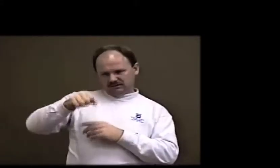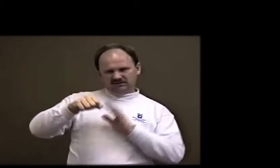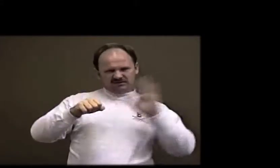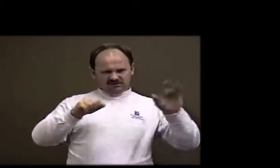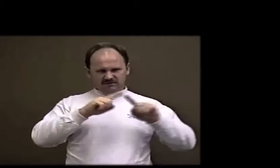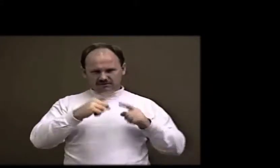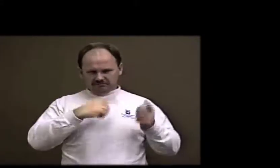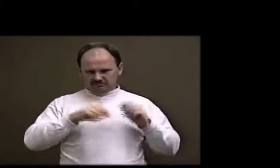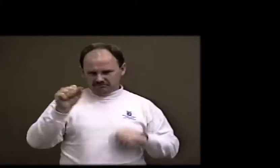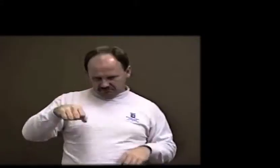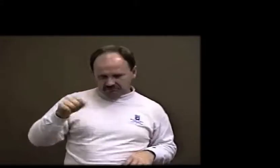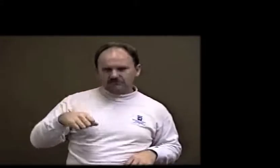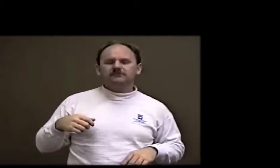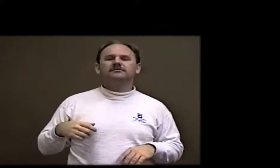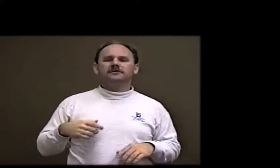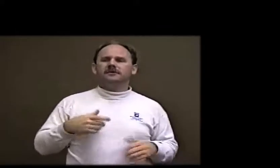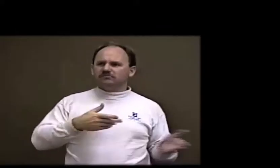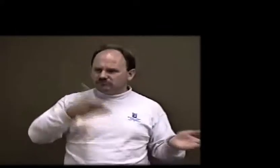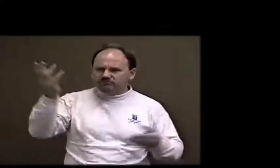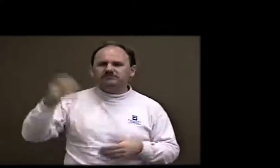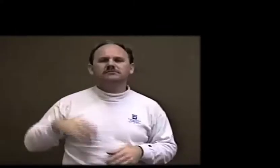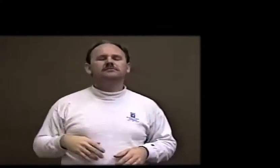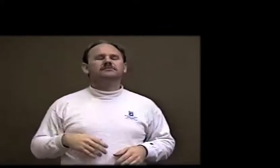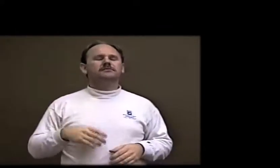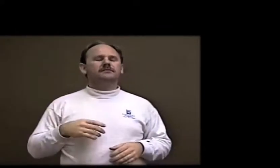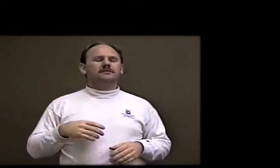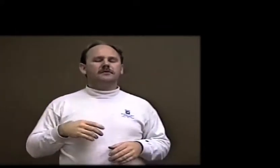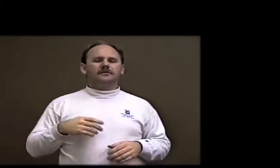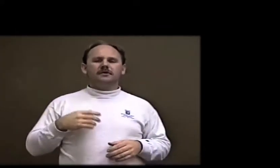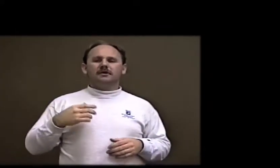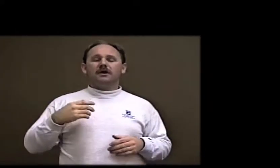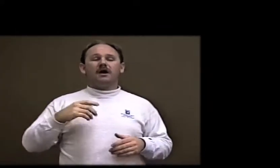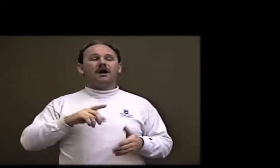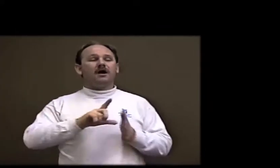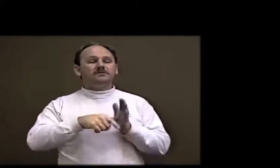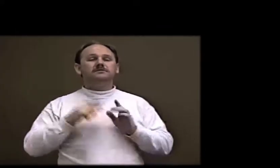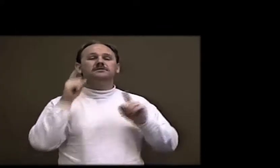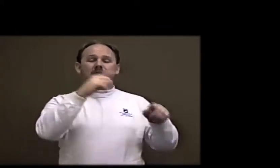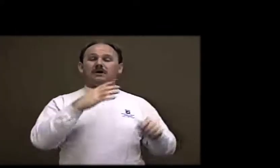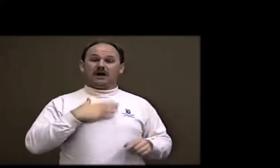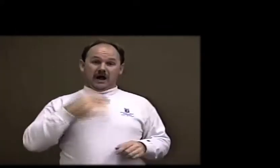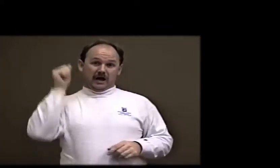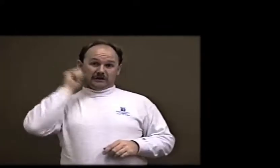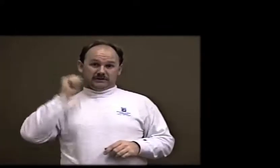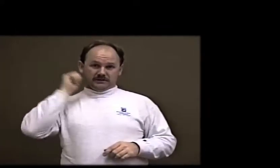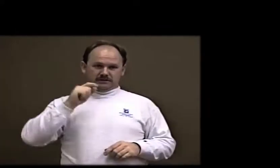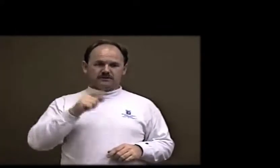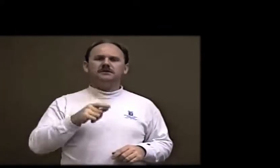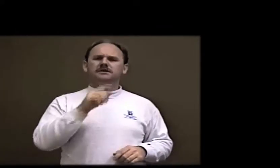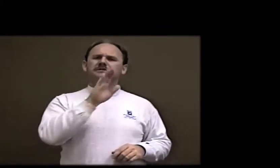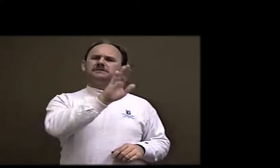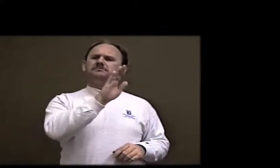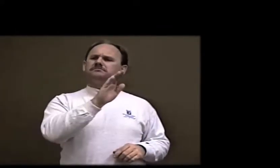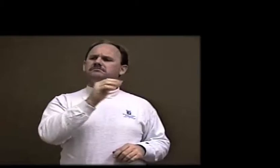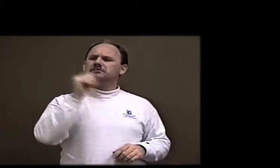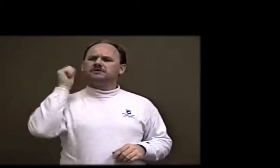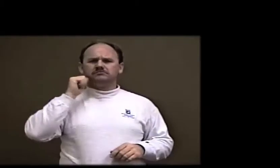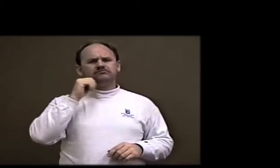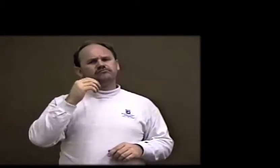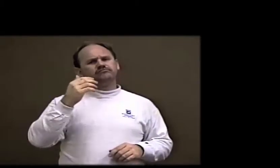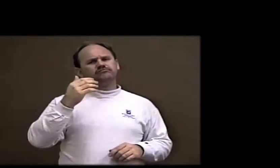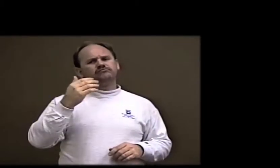mom would then sign to me yes or no. Later, one day I went to my aunt's. she knew she had to teach me another language.